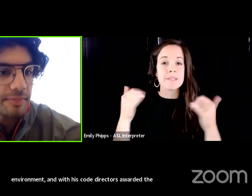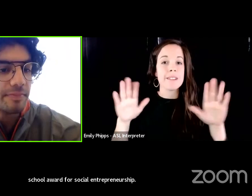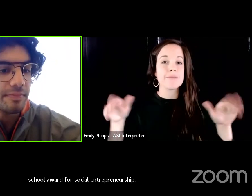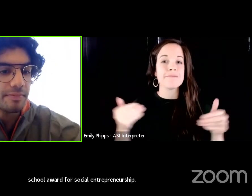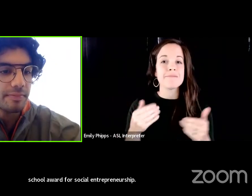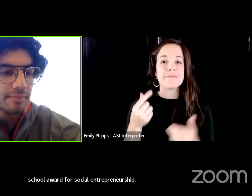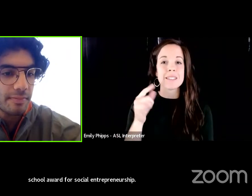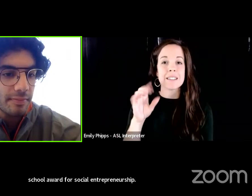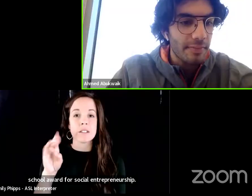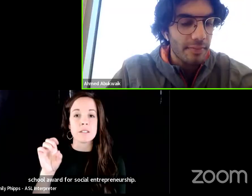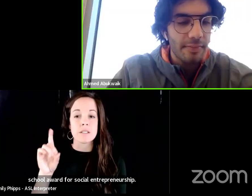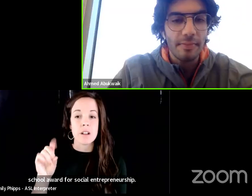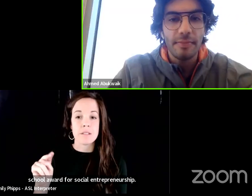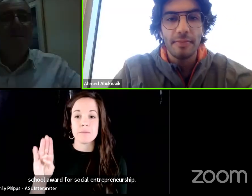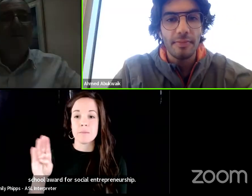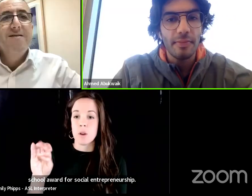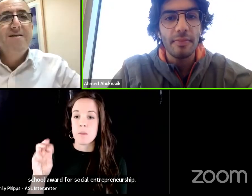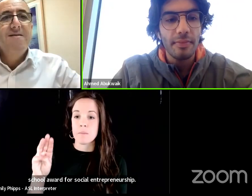Bromberg.